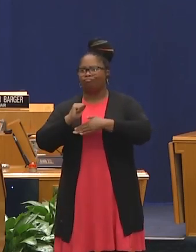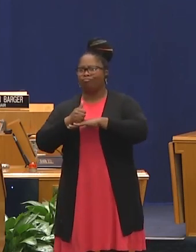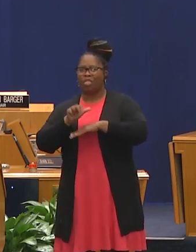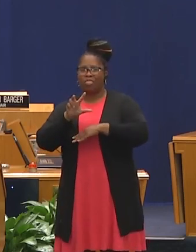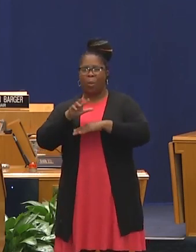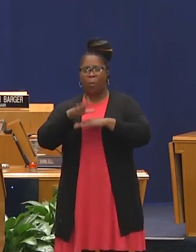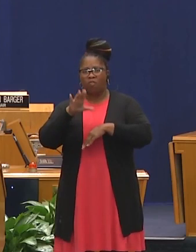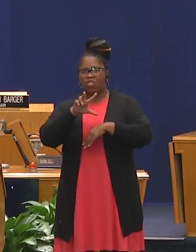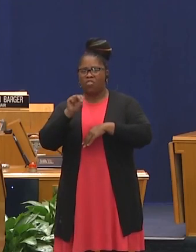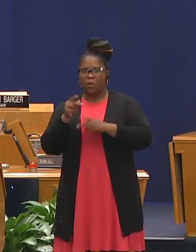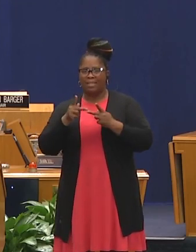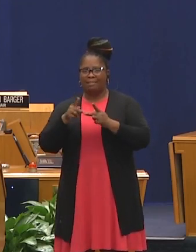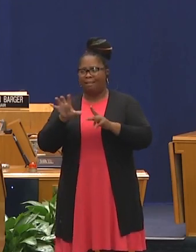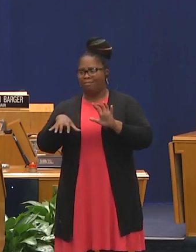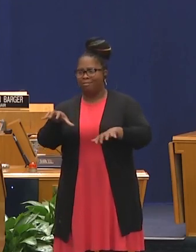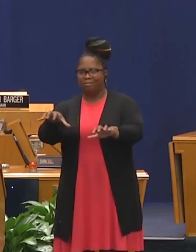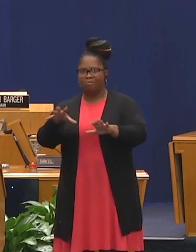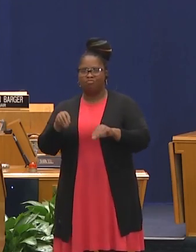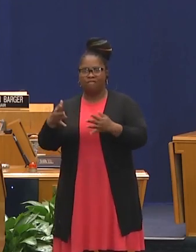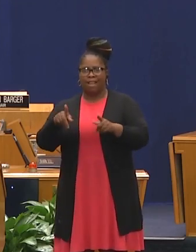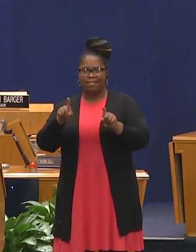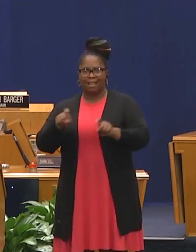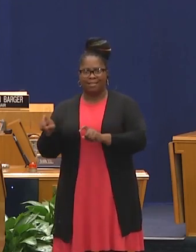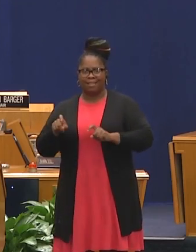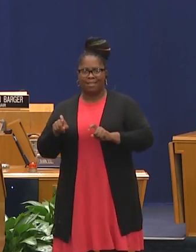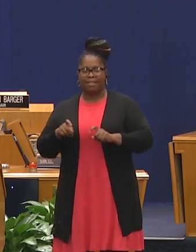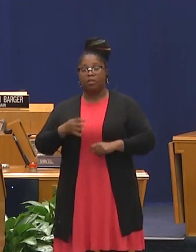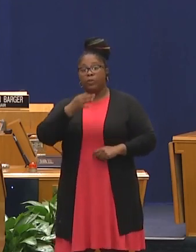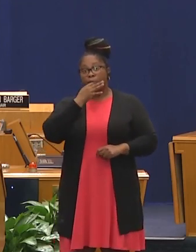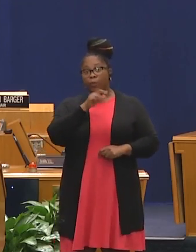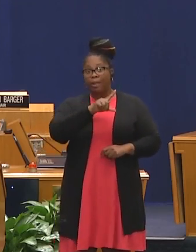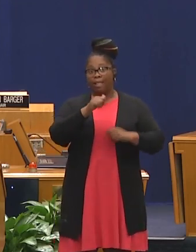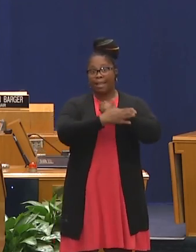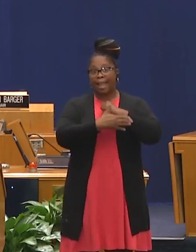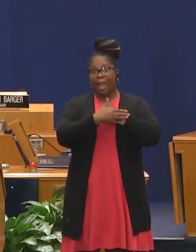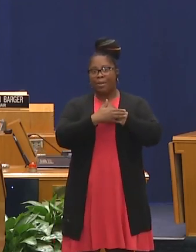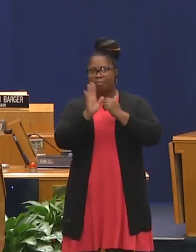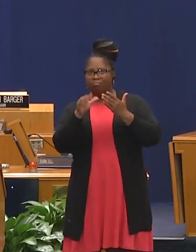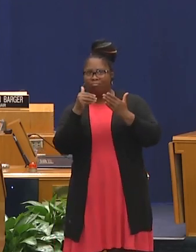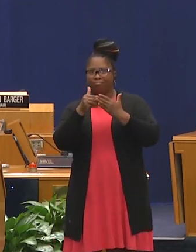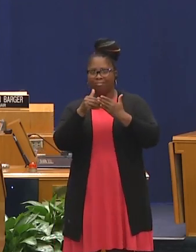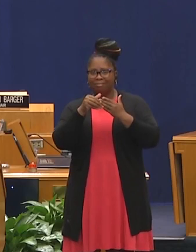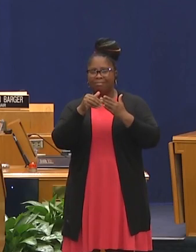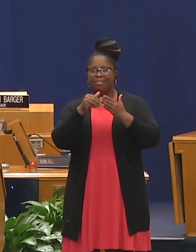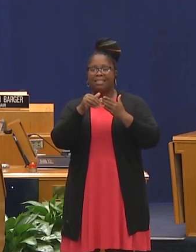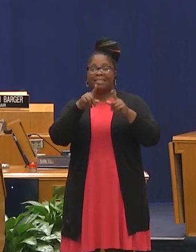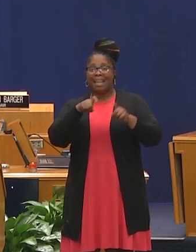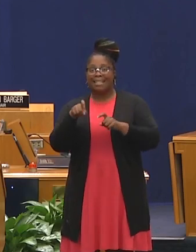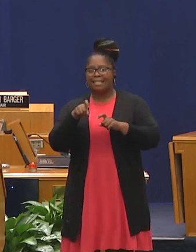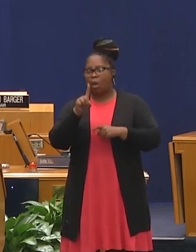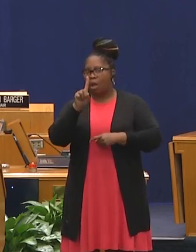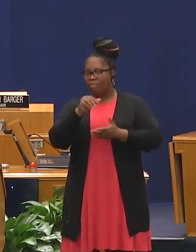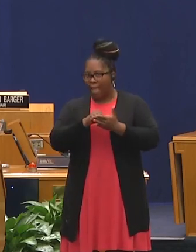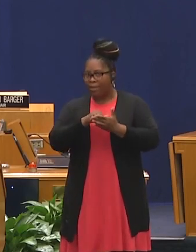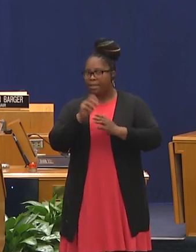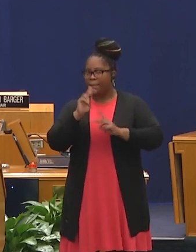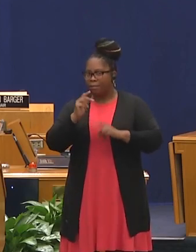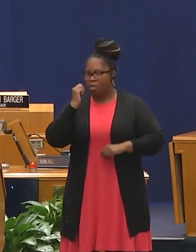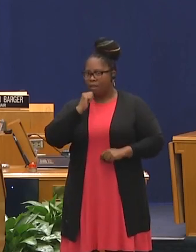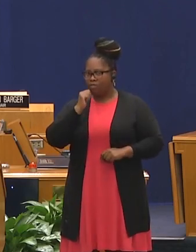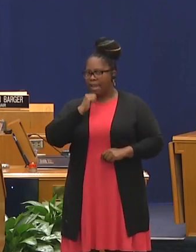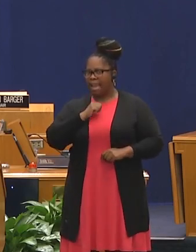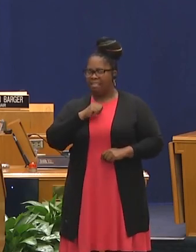the entire region. Soon, LA County will be able to test 1,000 people each day. This is one of the most